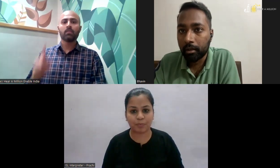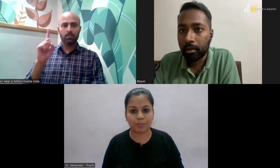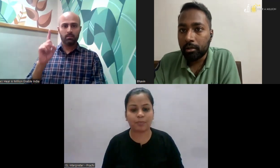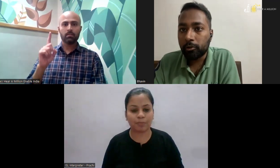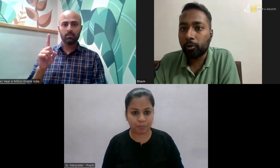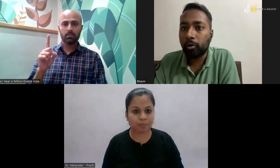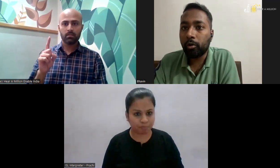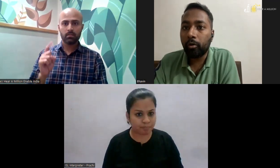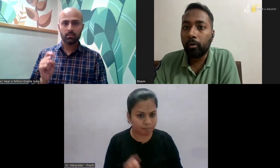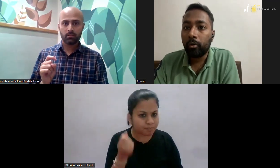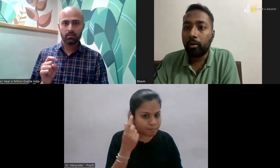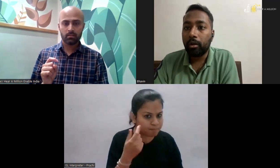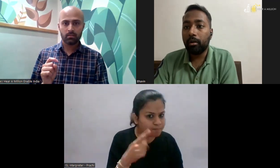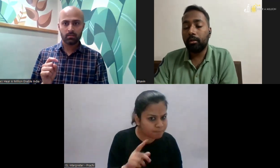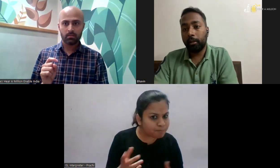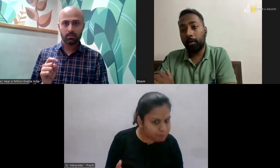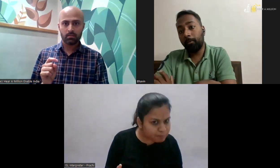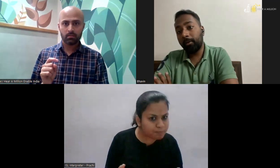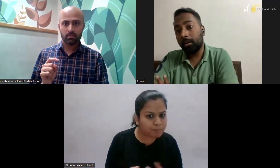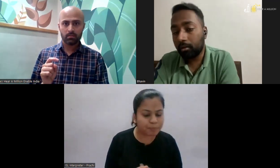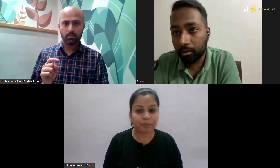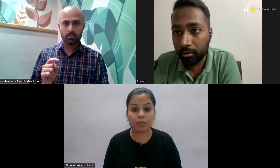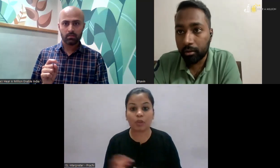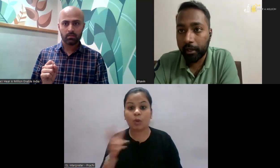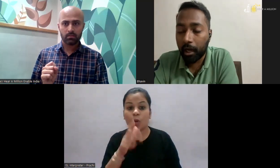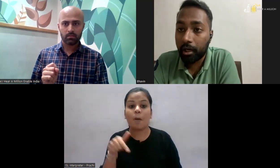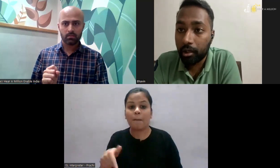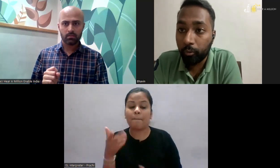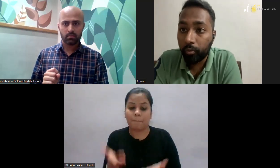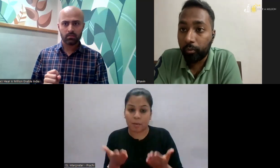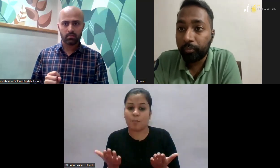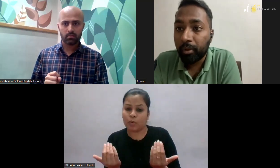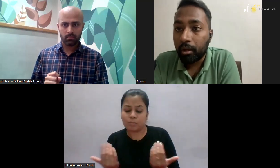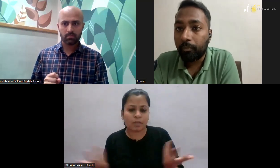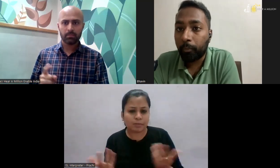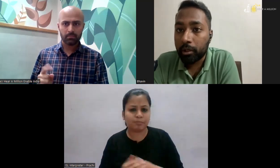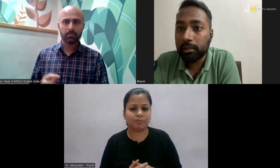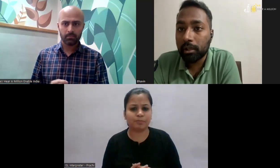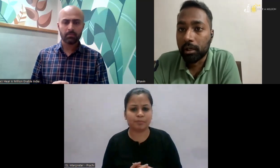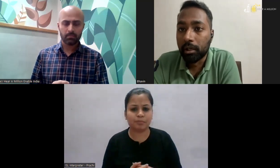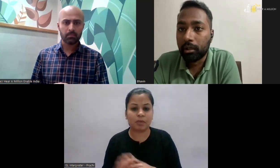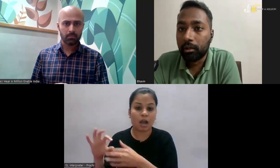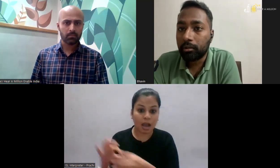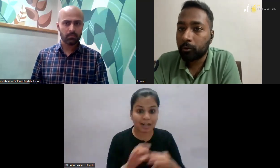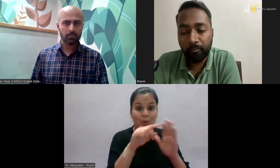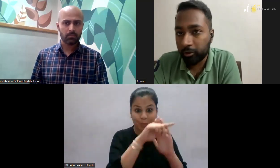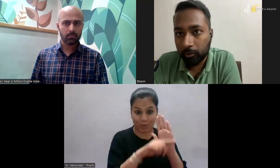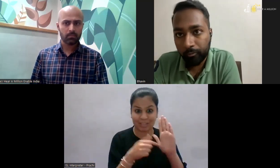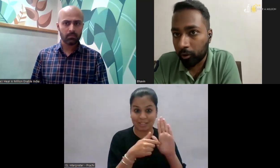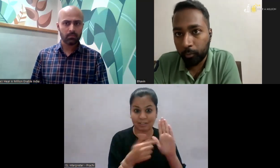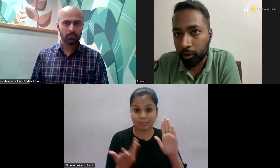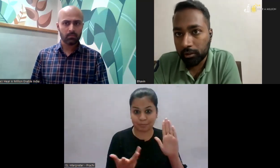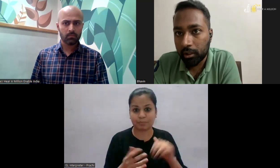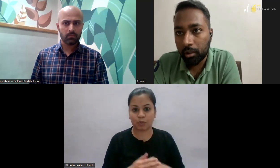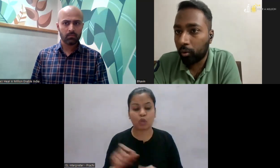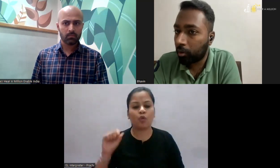right? So there may be regarding policy. So first of